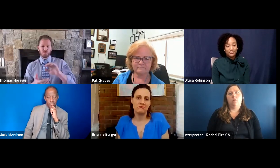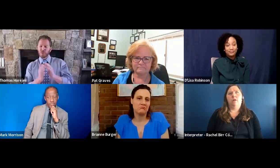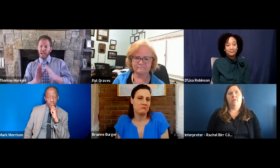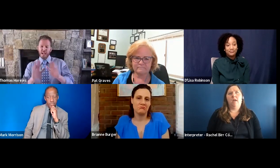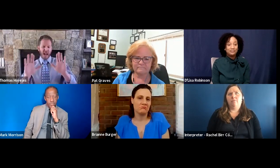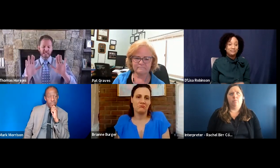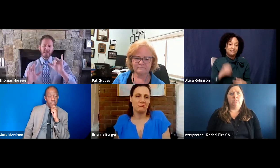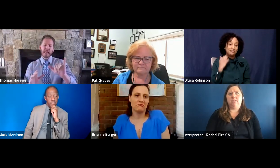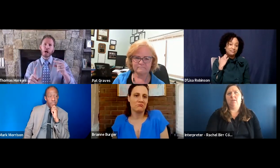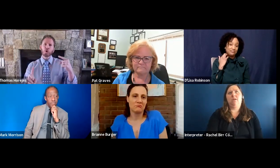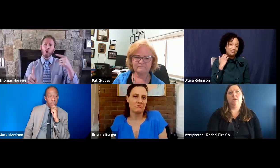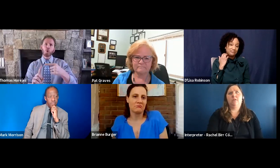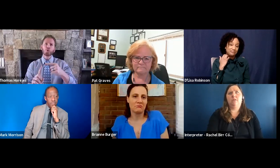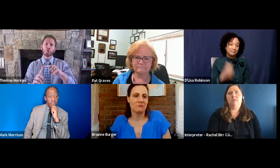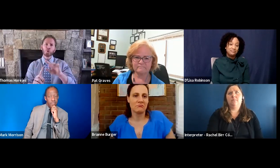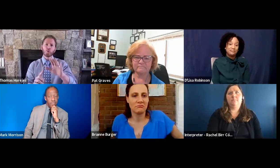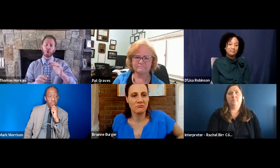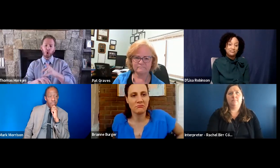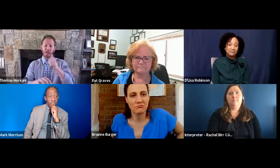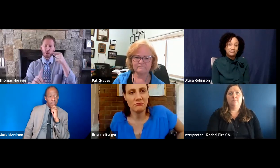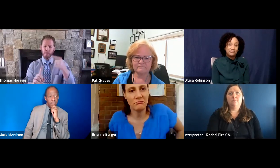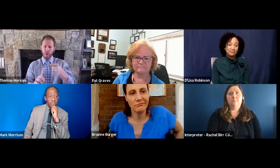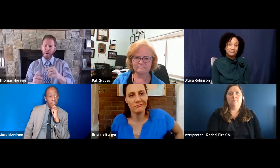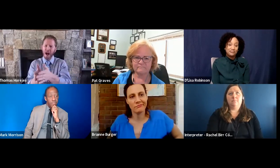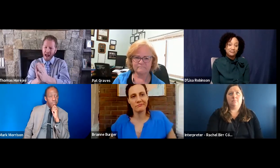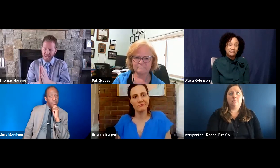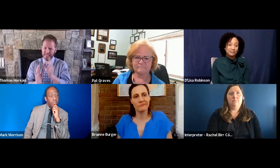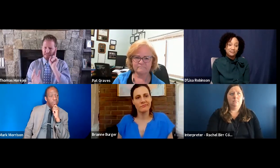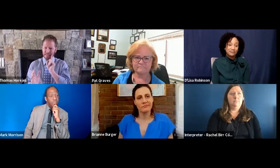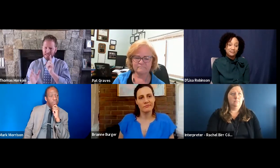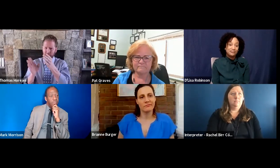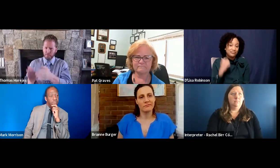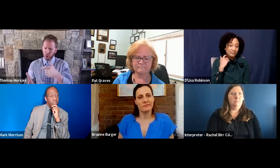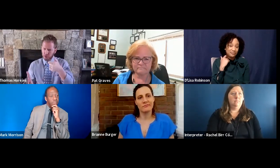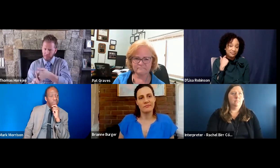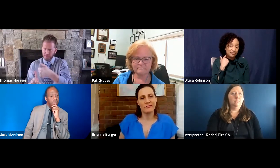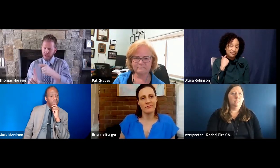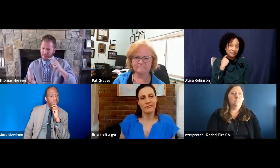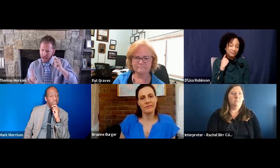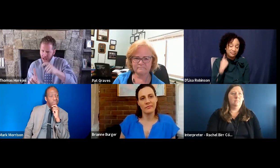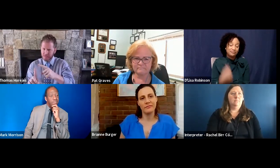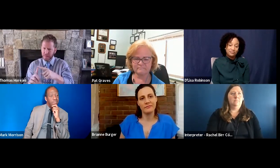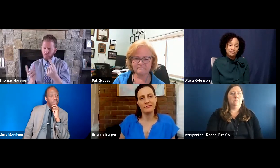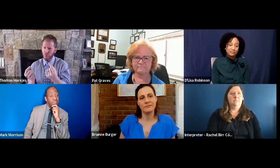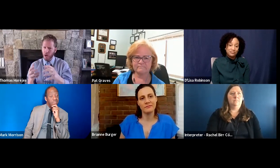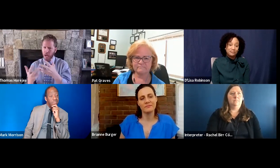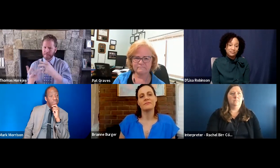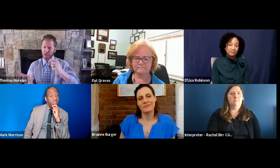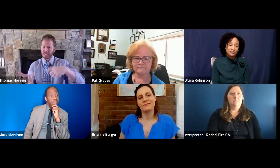the goal on everyone's slate here. And that really speaks to an earlier point about asking the deaf